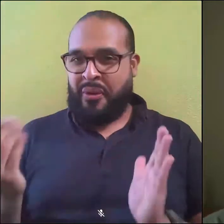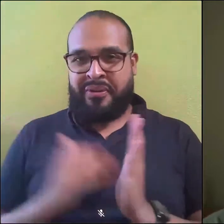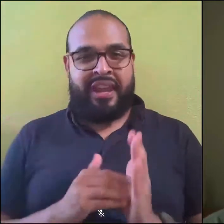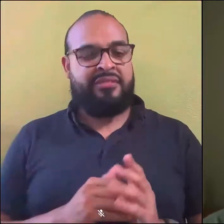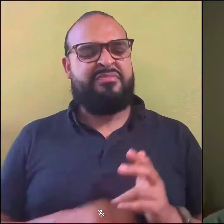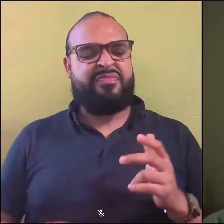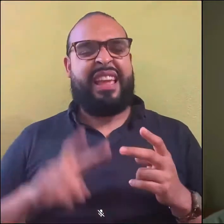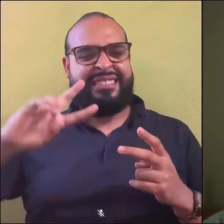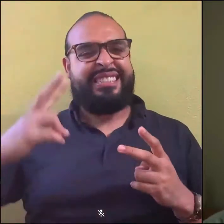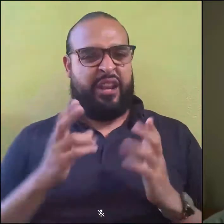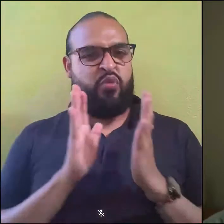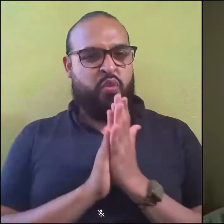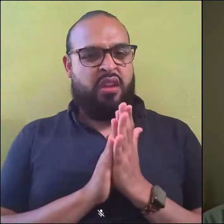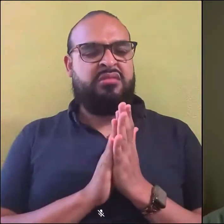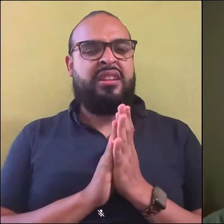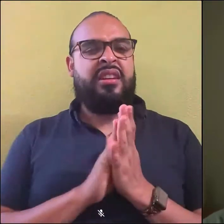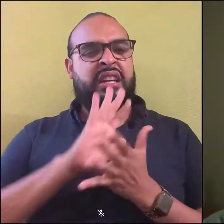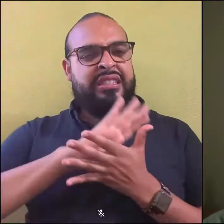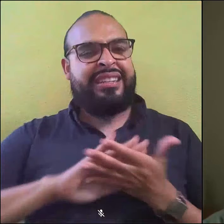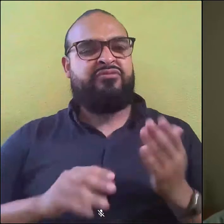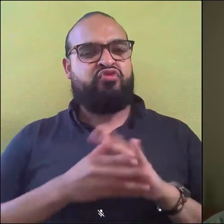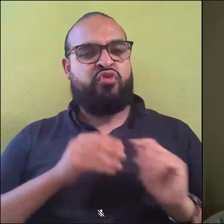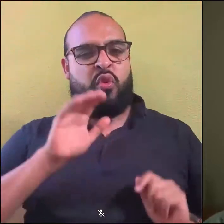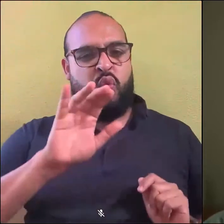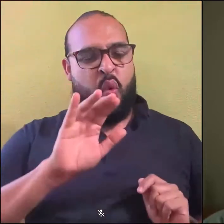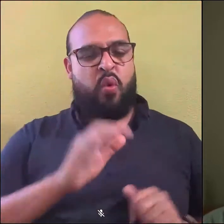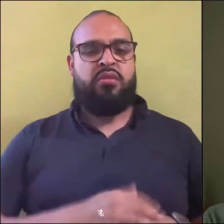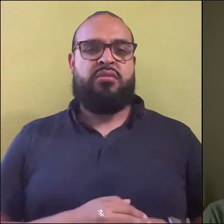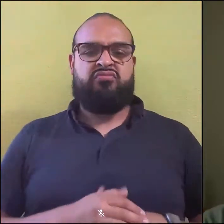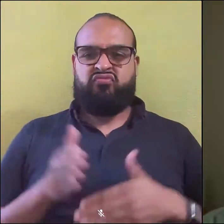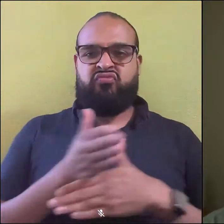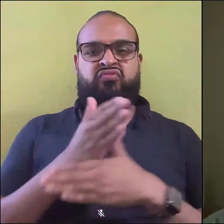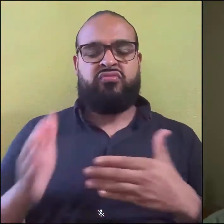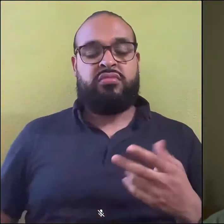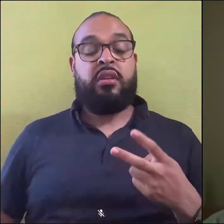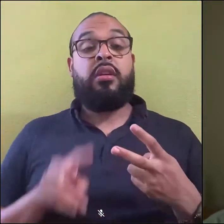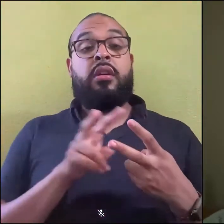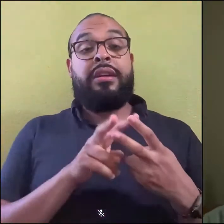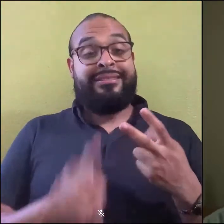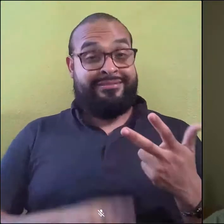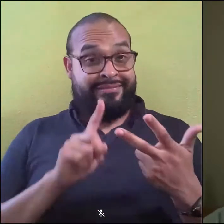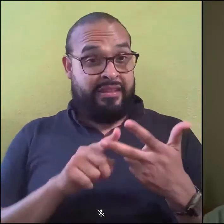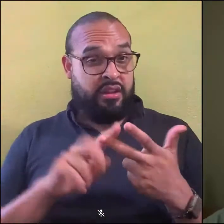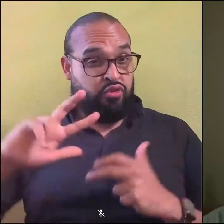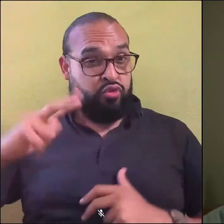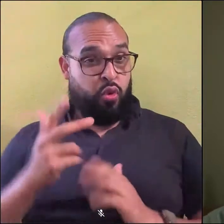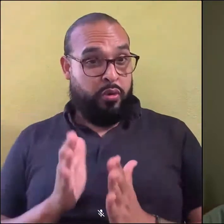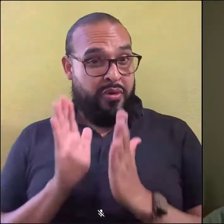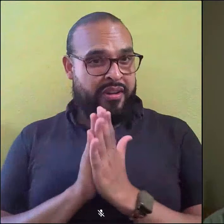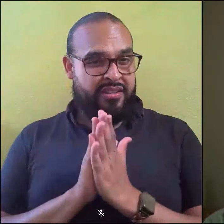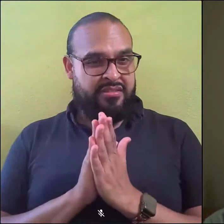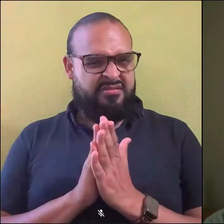second ask. And the last ask I have is take all of that and enrich your own sense